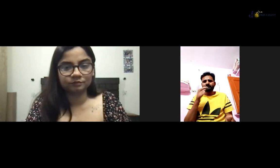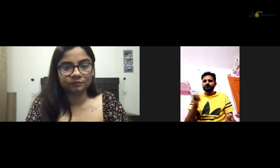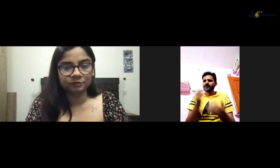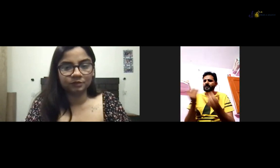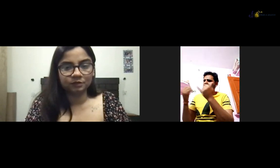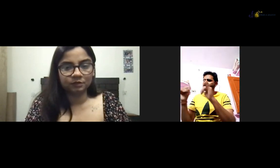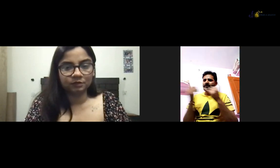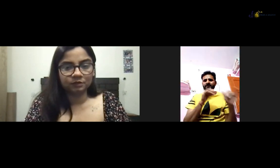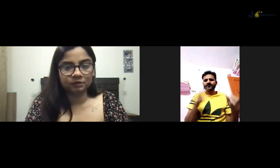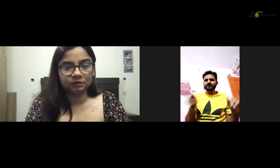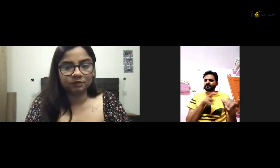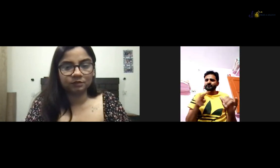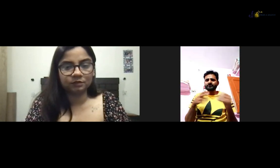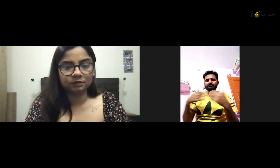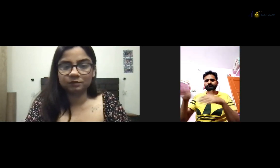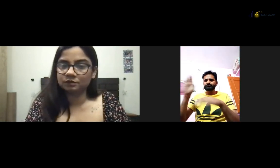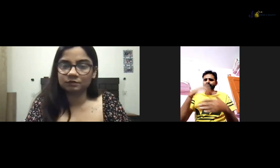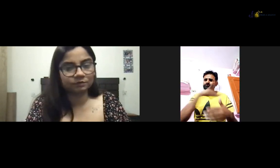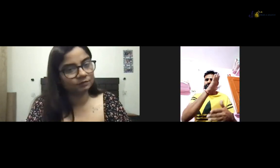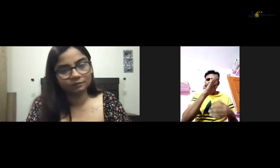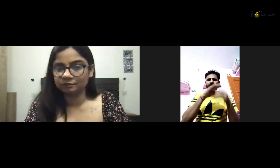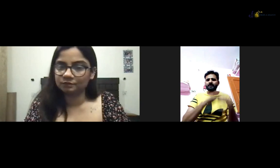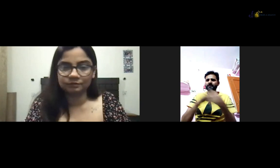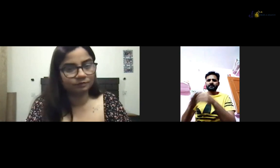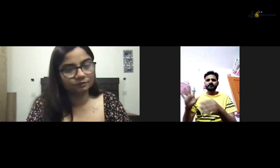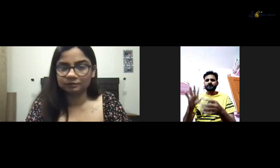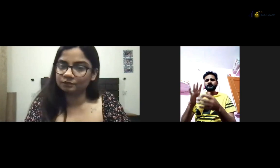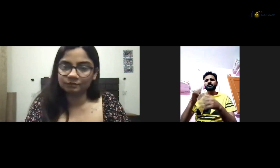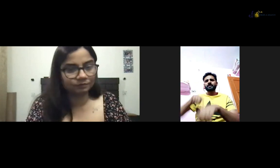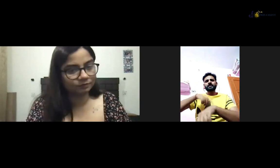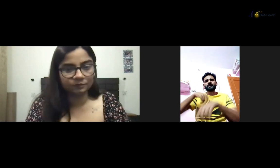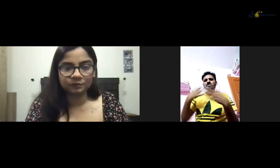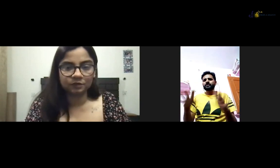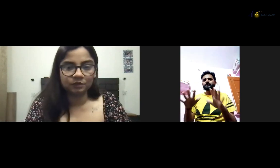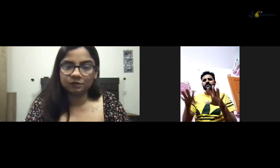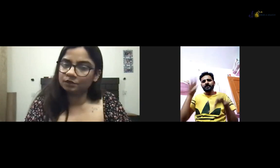independently. They have learned for their children. They are playing. Both are playing. Okay, both are going.